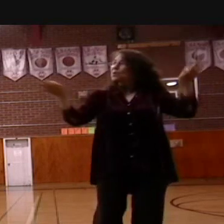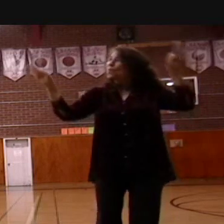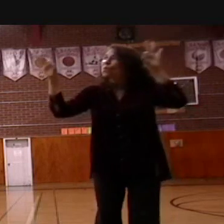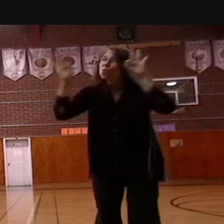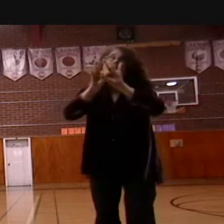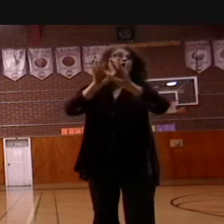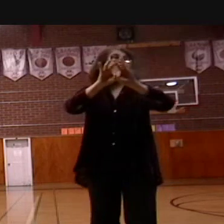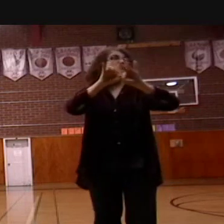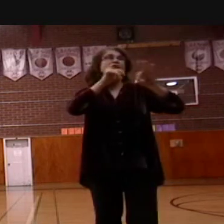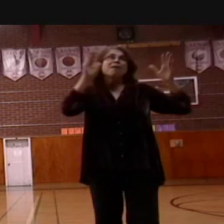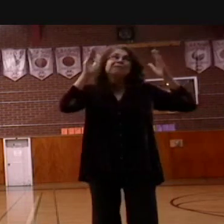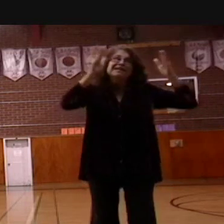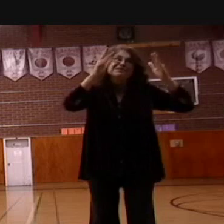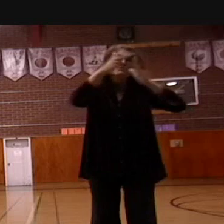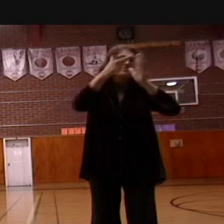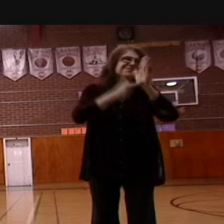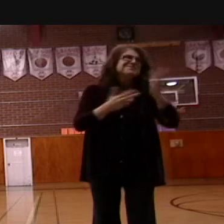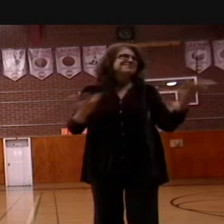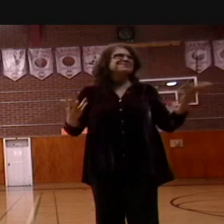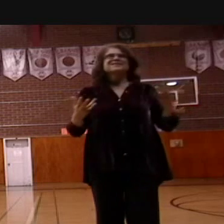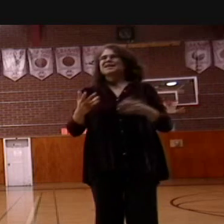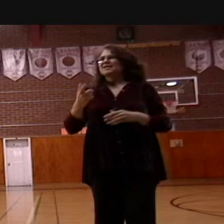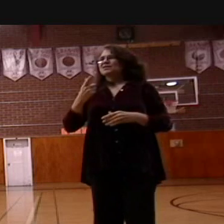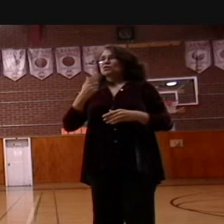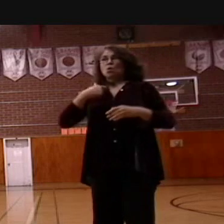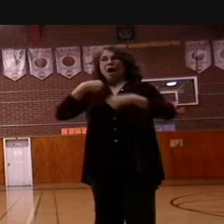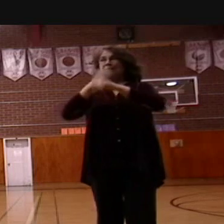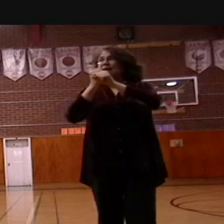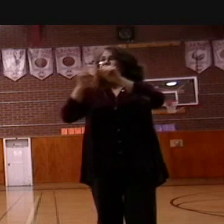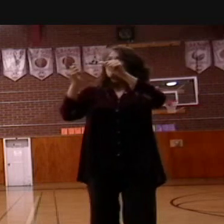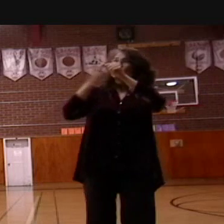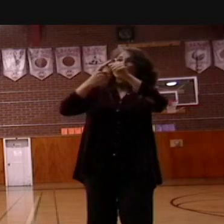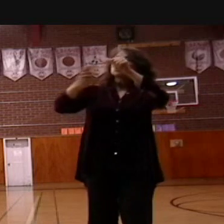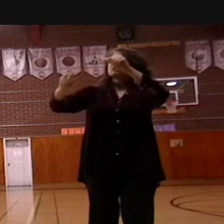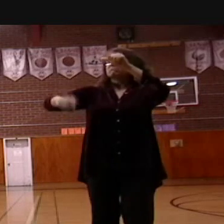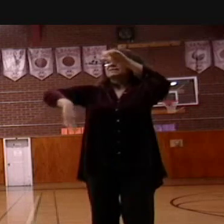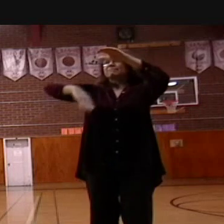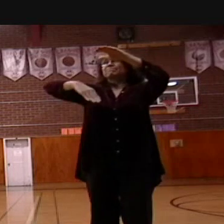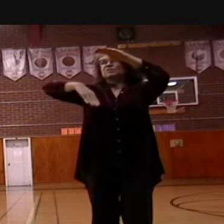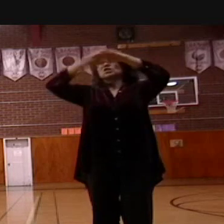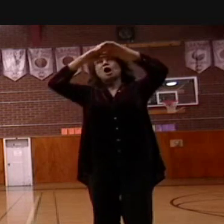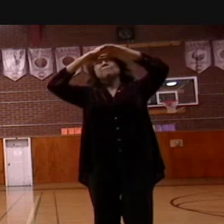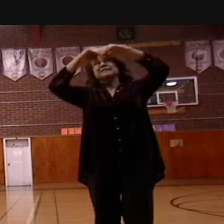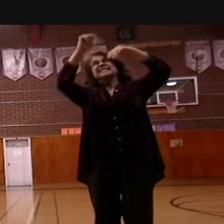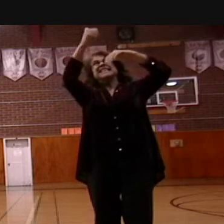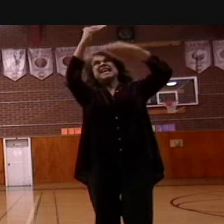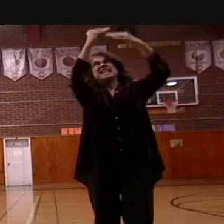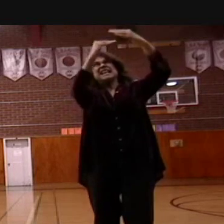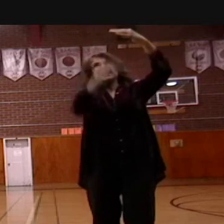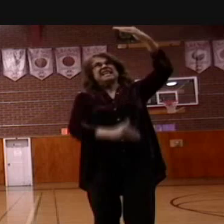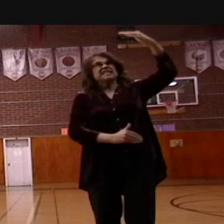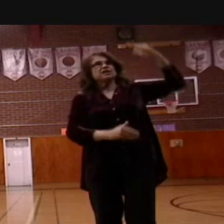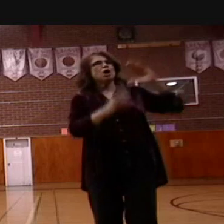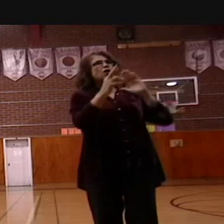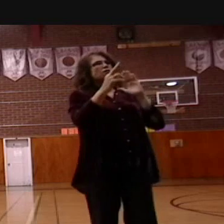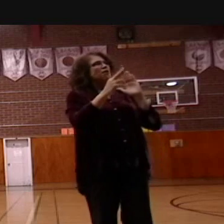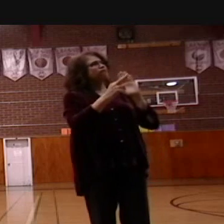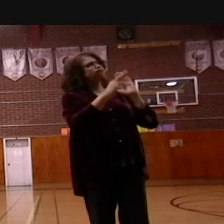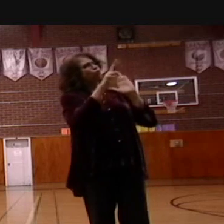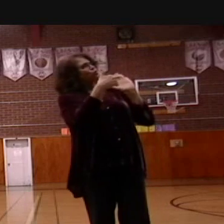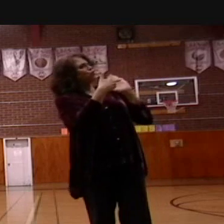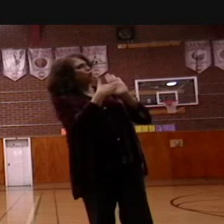Forbes found me and made me on their first top 10 list of role models, 18 and under. I was only 12 at the time,